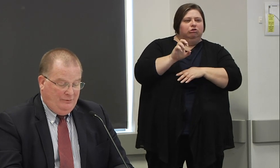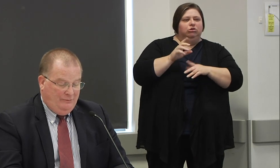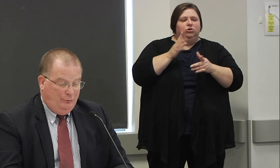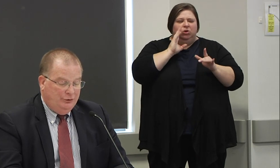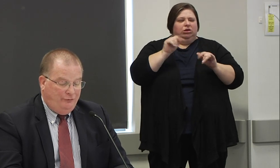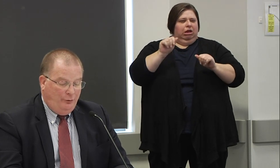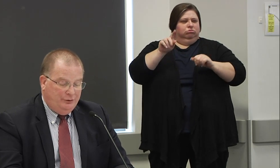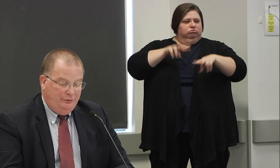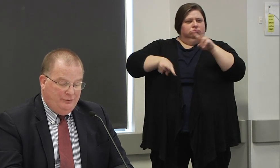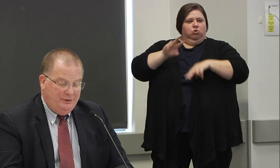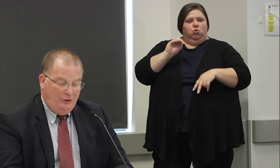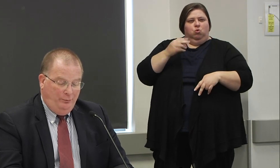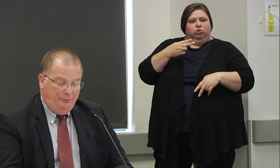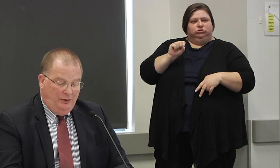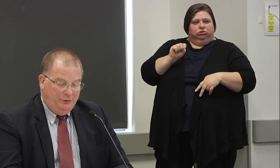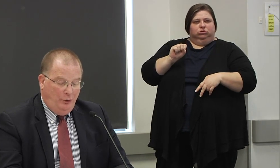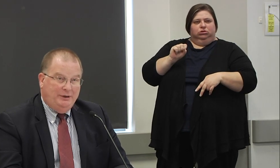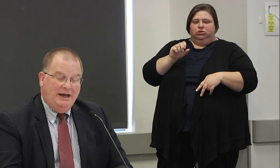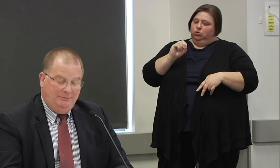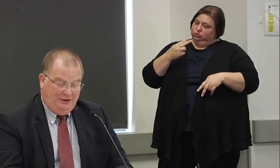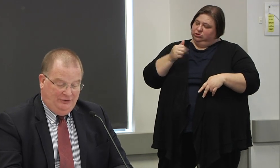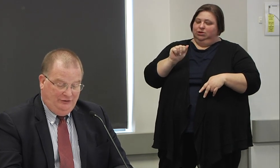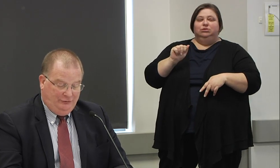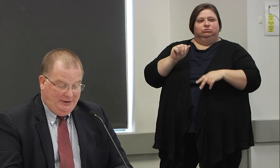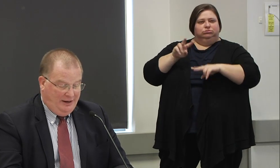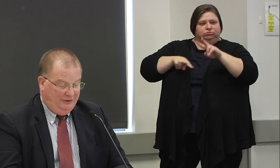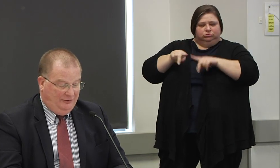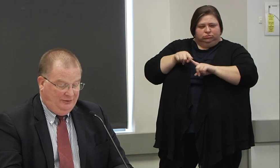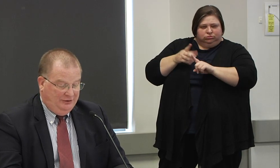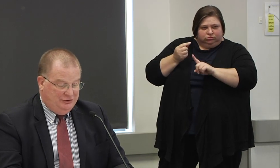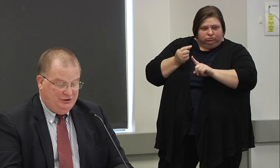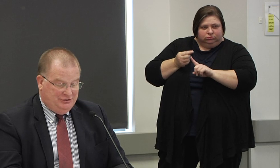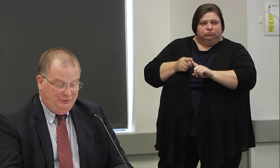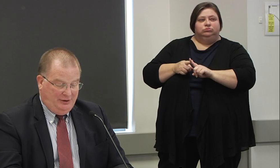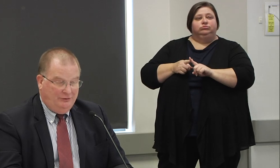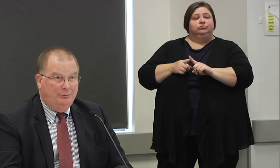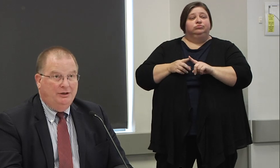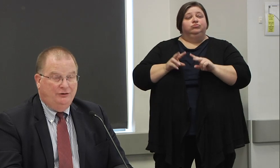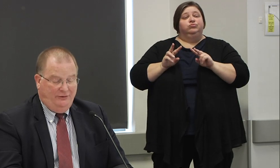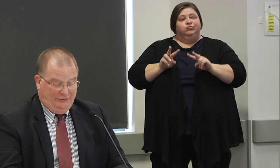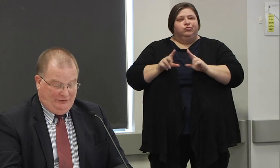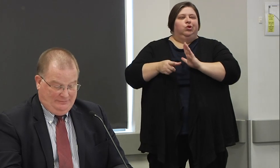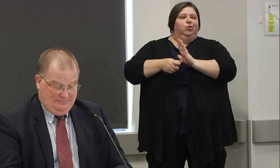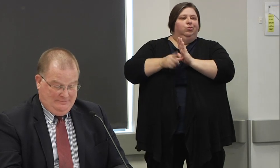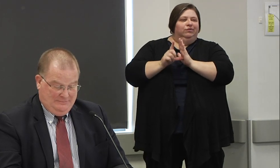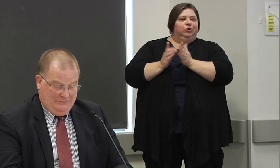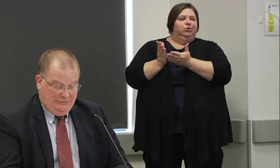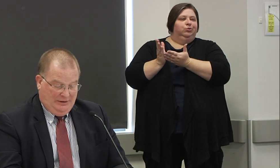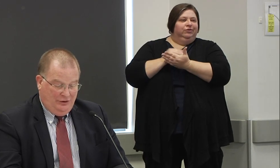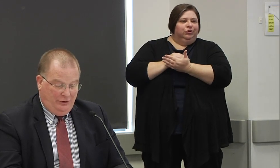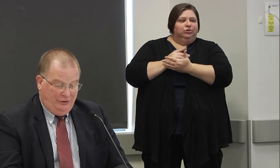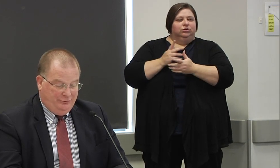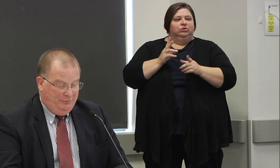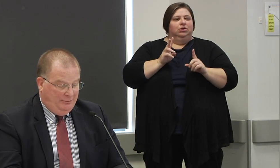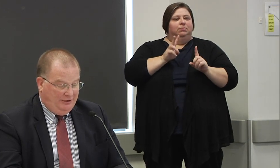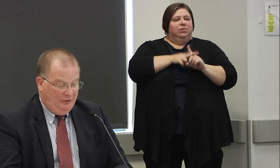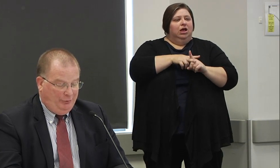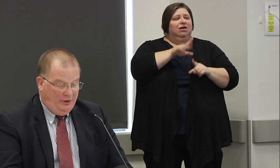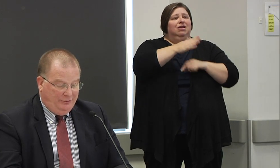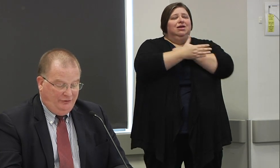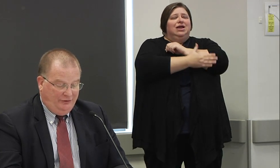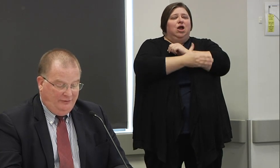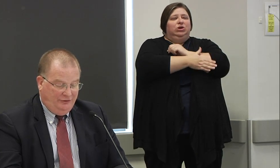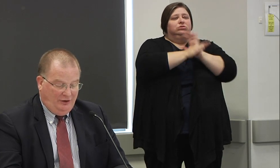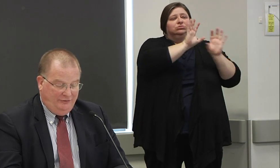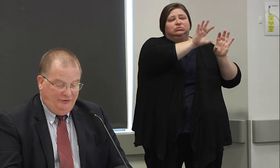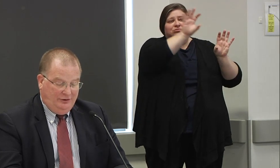We look forward to reviewing reopening applications from counties in conjunction with Governor Brown's office. Here are the 3 public health parameters the